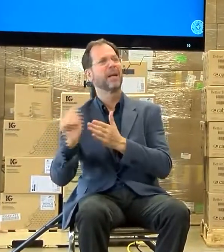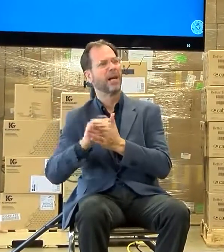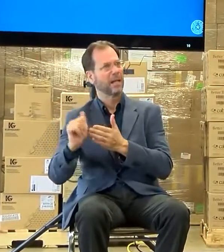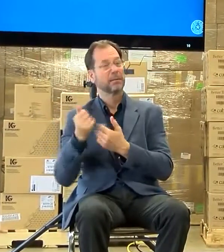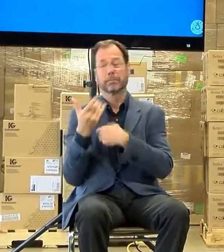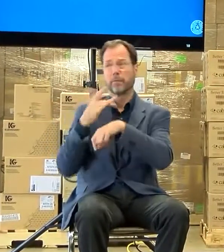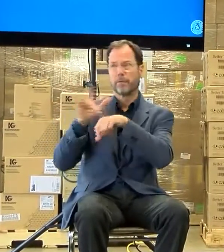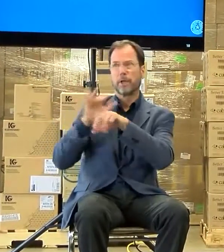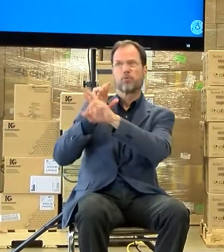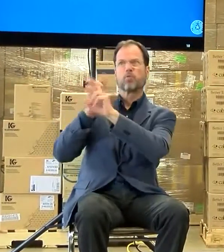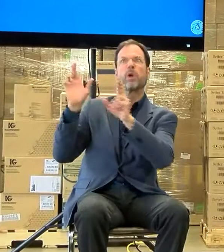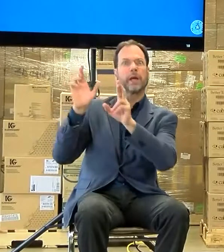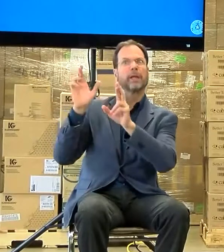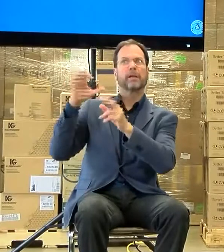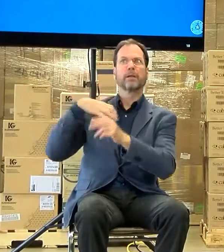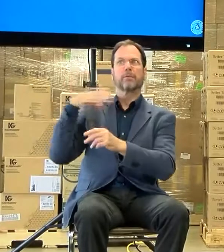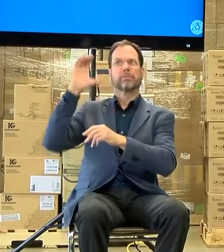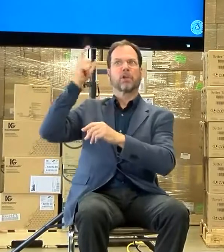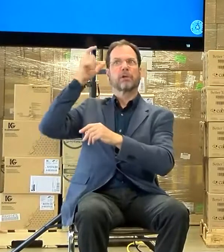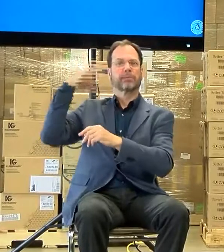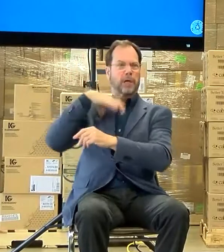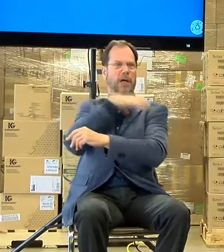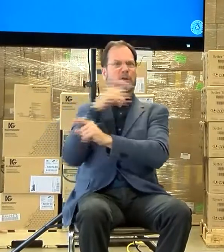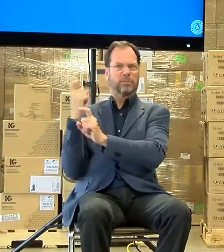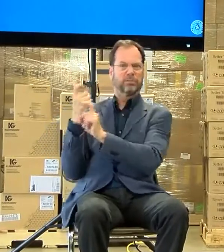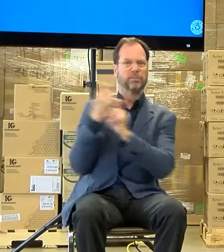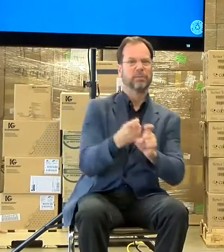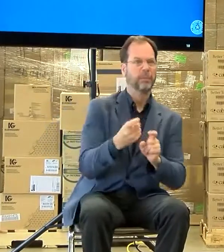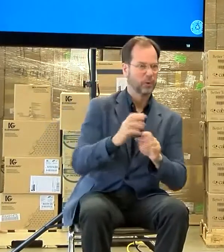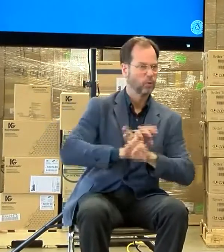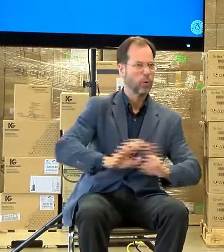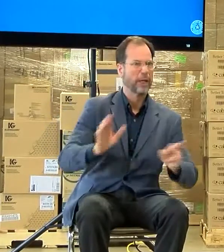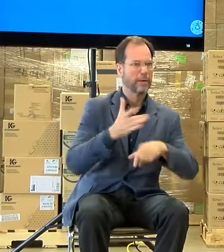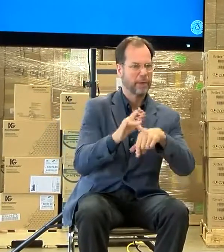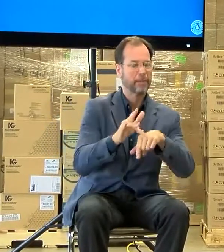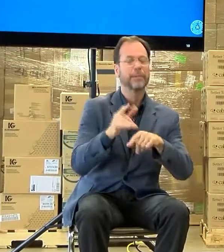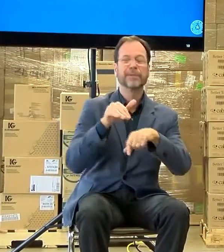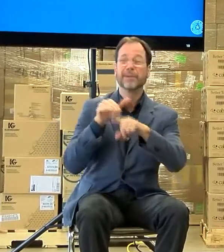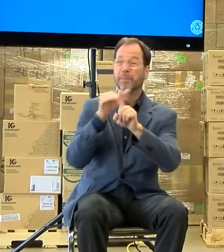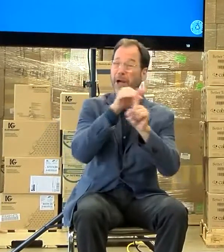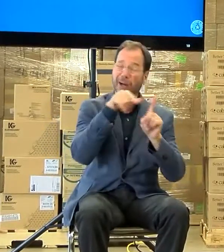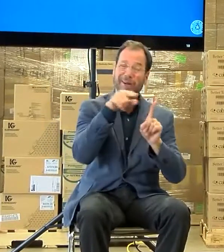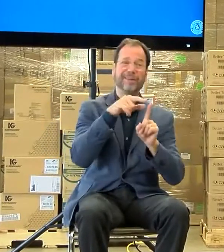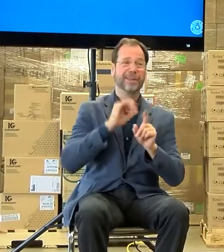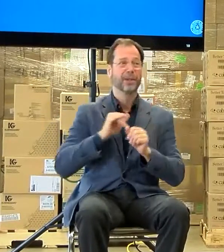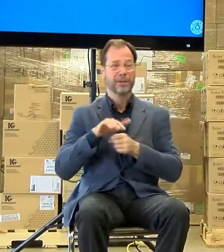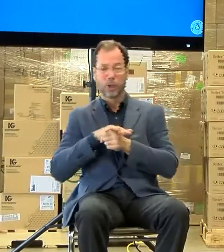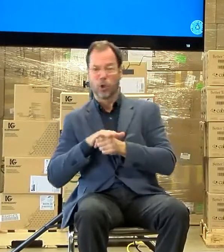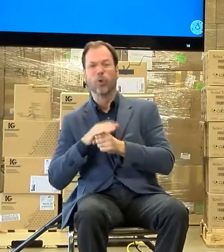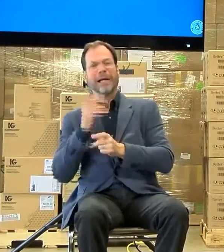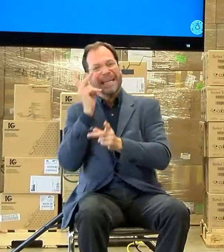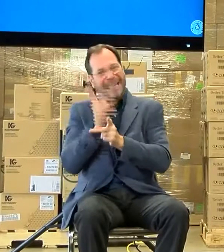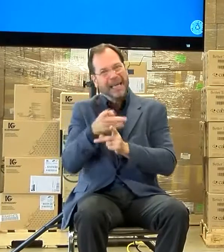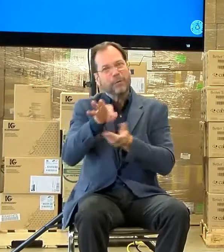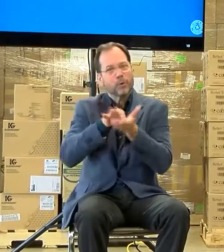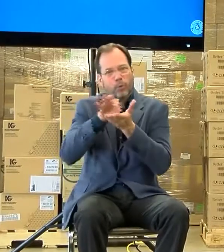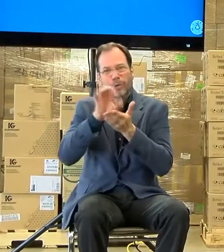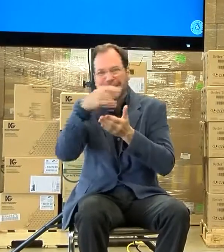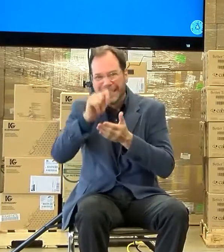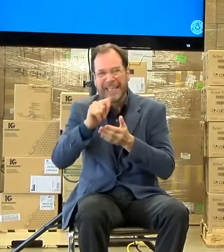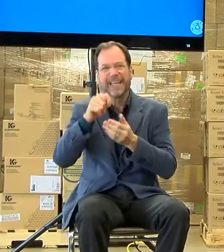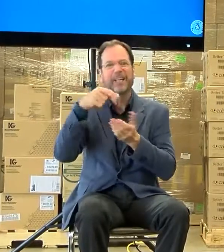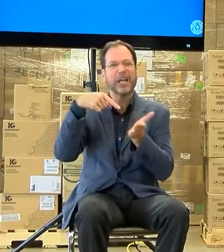made available by Congress. I think it is important that we remind everybody. Normally we remind our local governments, keep your receipts, keep your contracts,